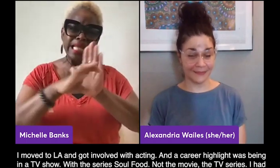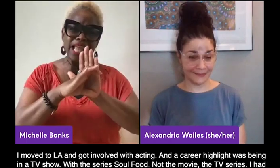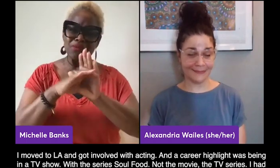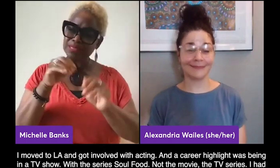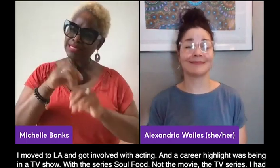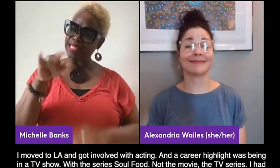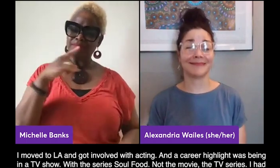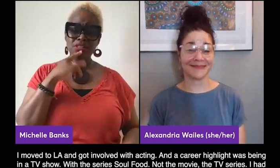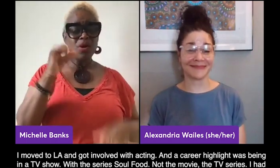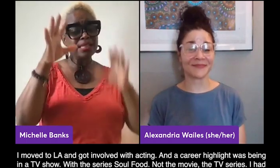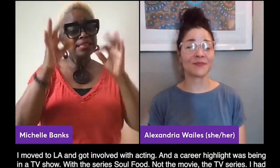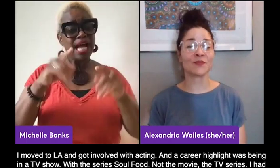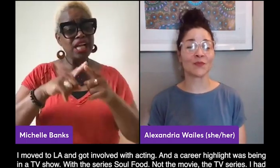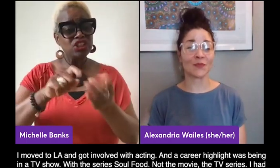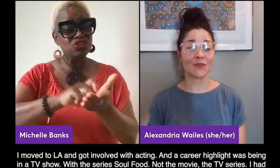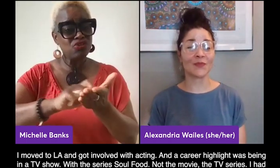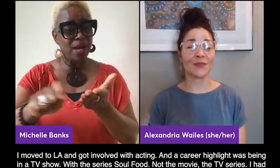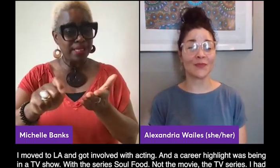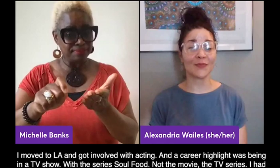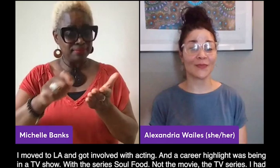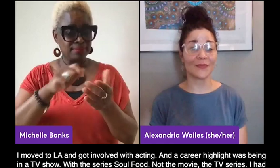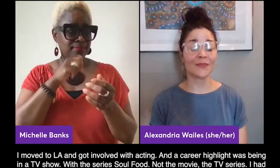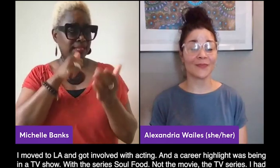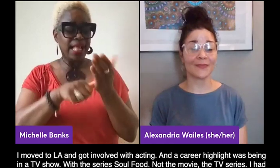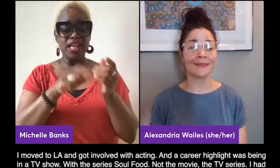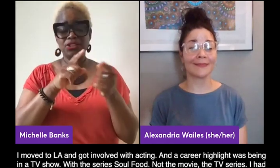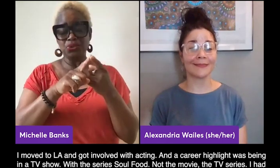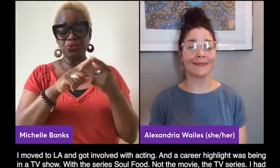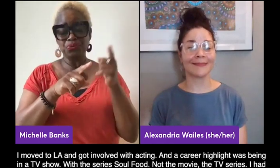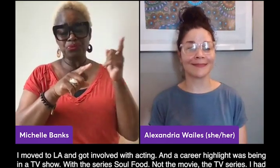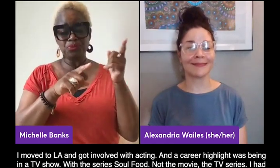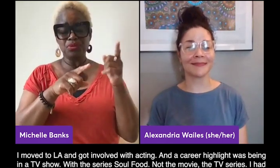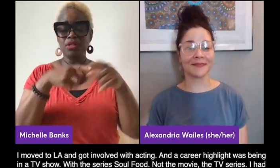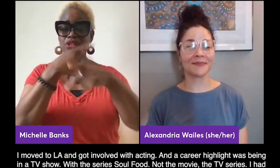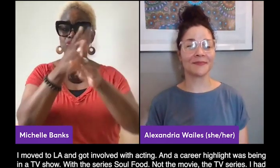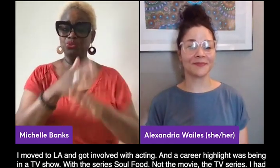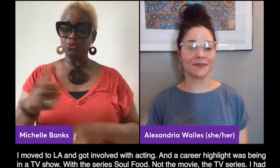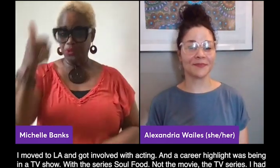it. So I sent an email to the producer of the show.